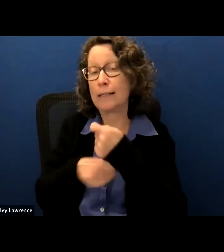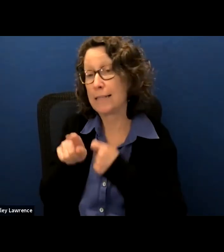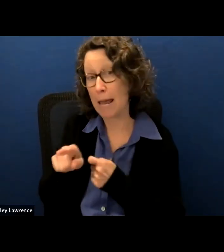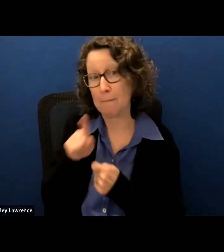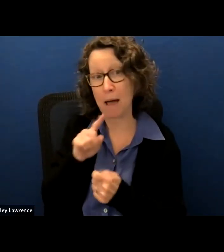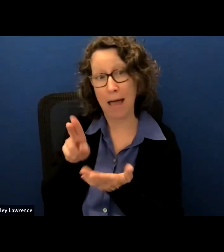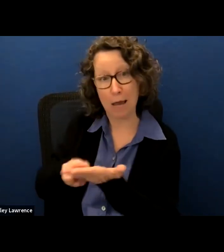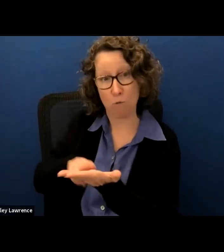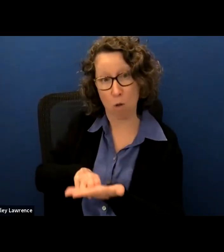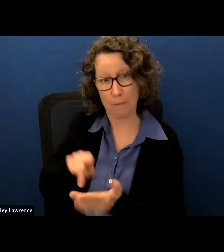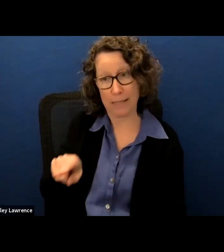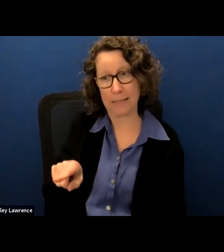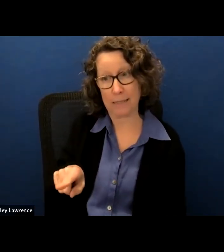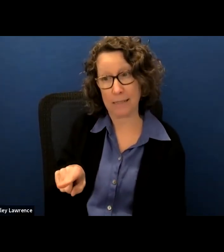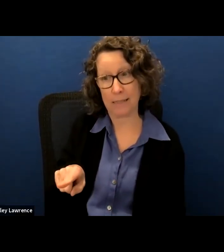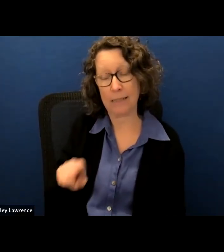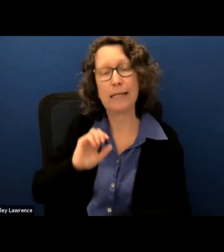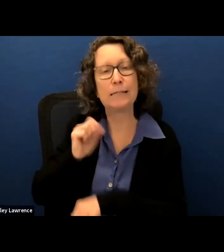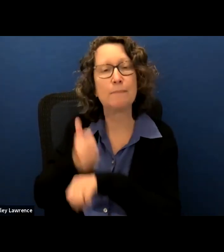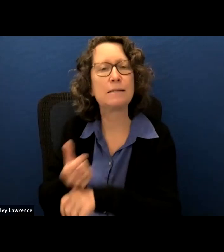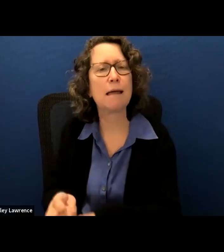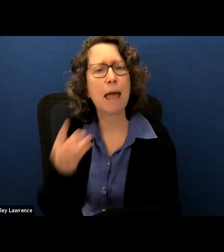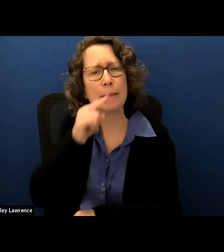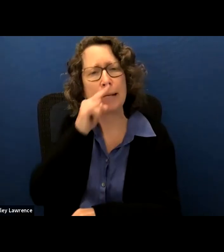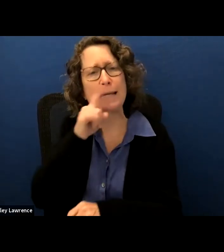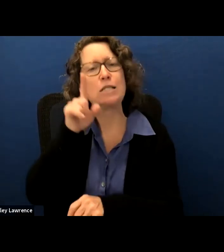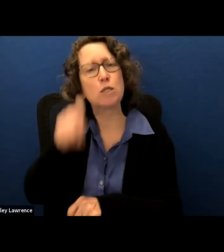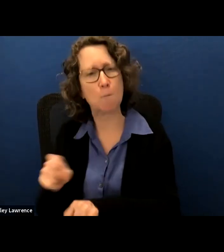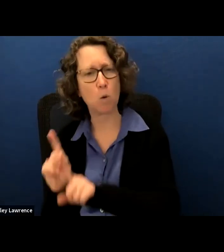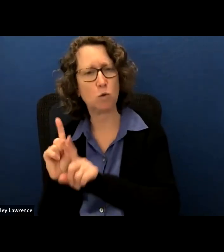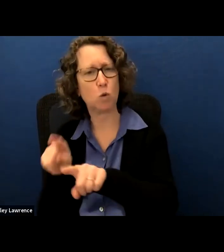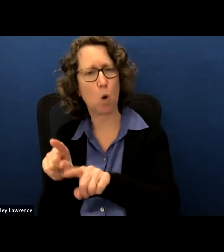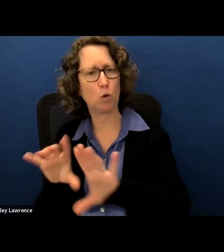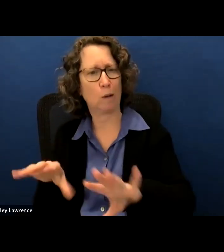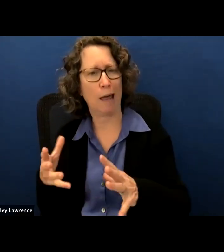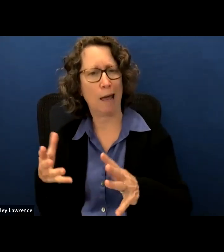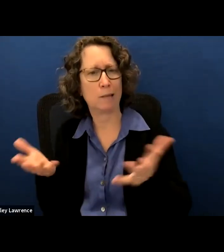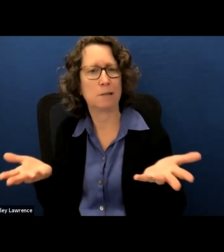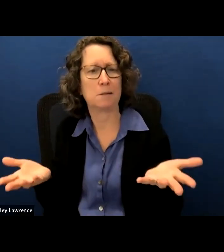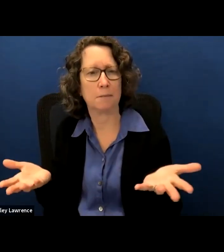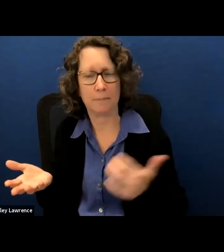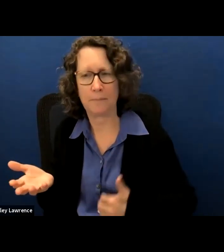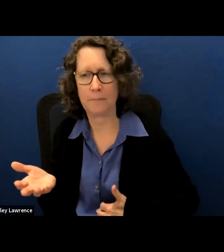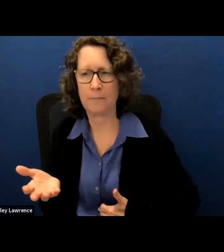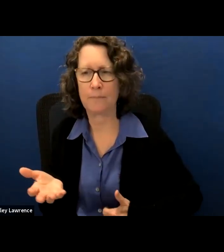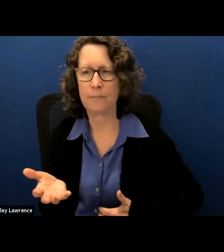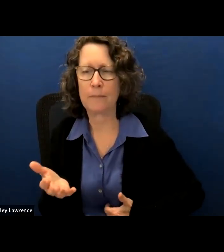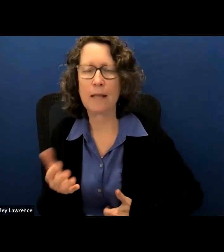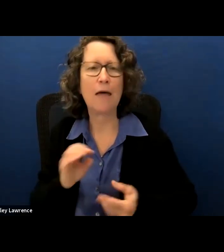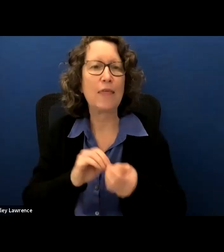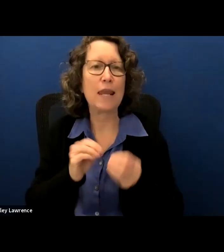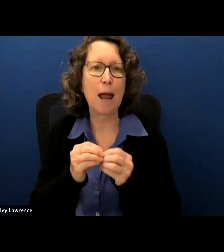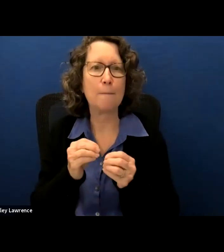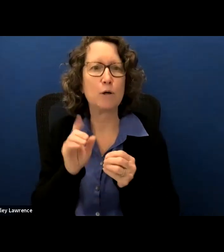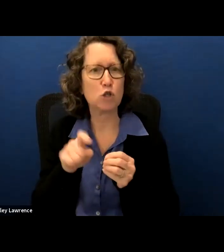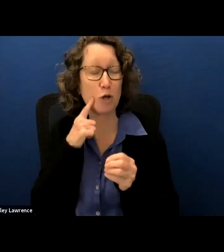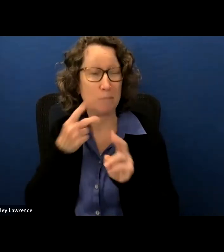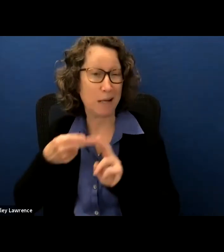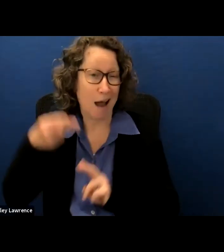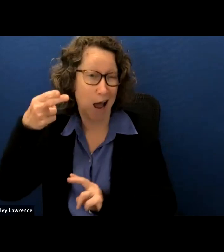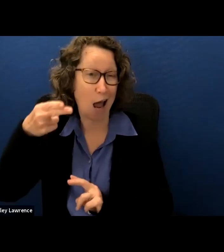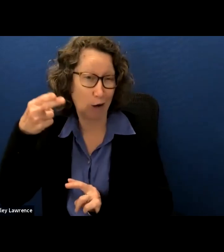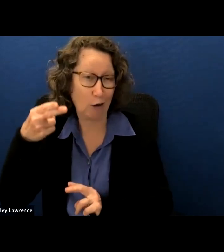enrollment, it's based on how many kids are supposed to be in the class. So the numbers should be